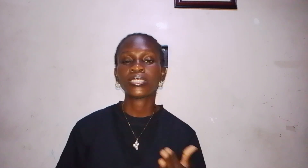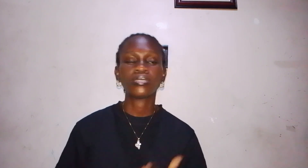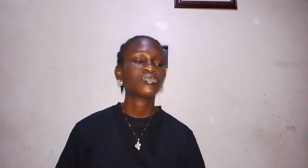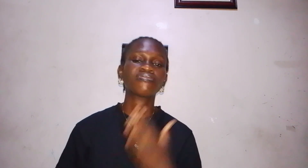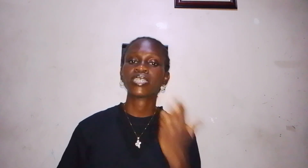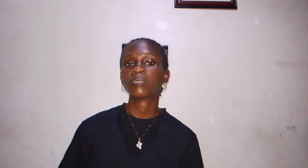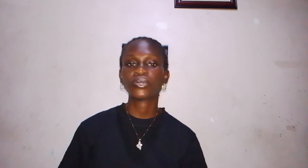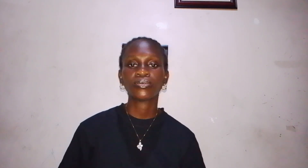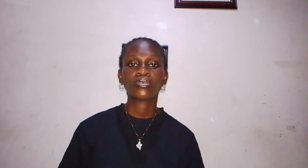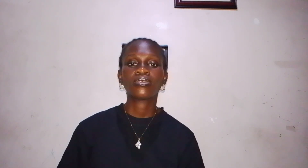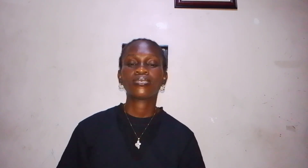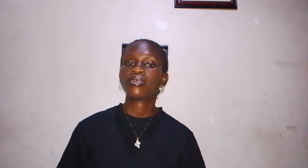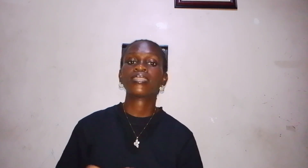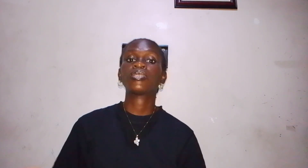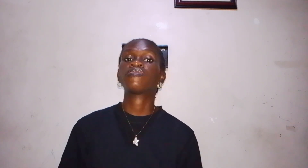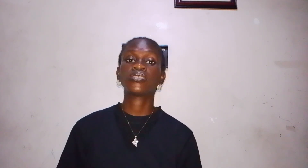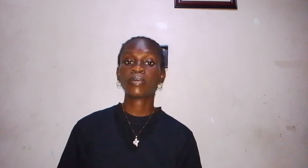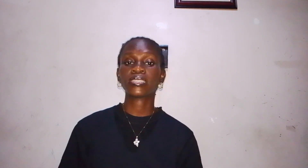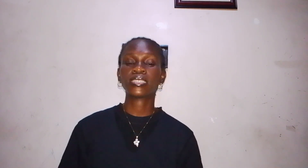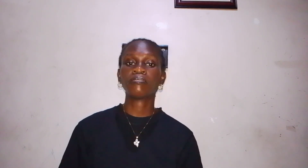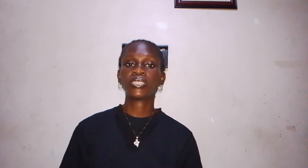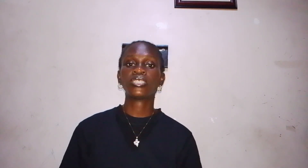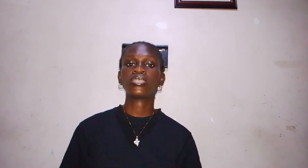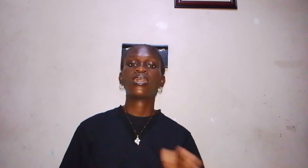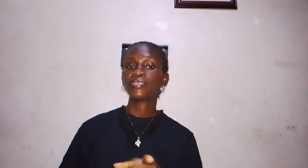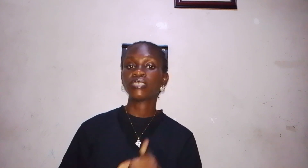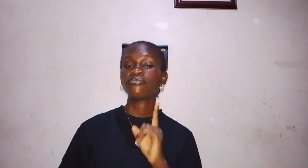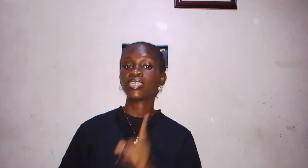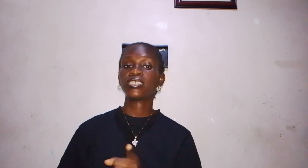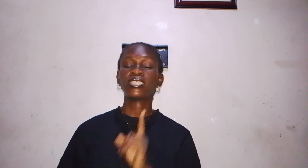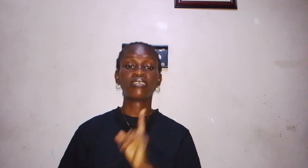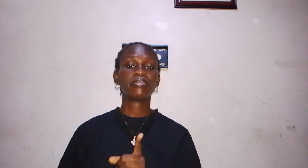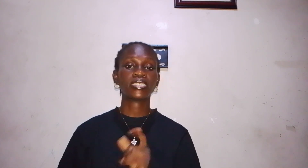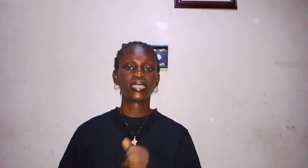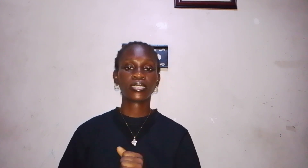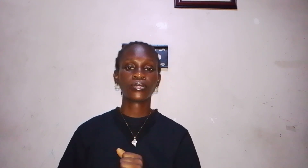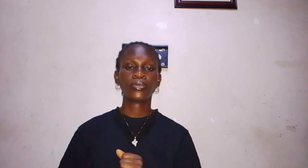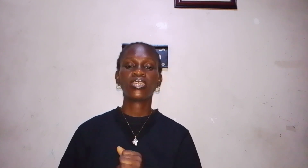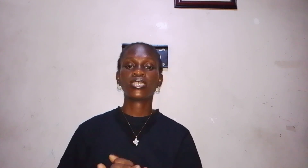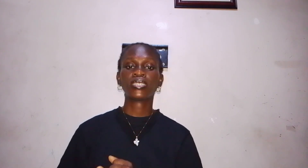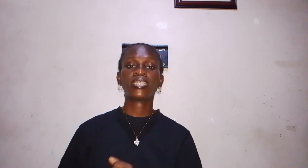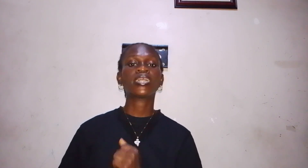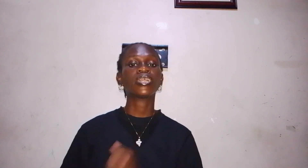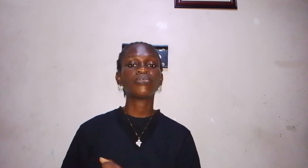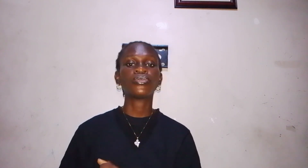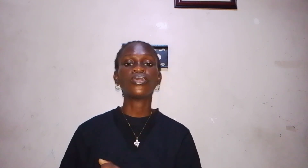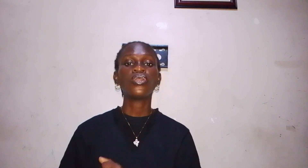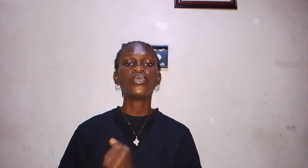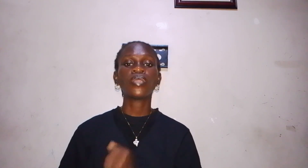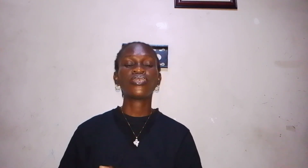message, just finger spell. At least you still pass the same message. Another reason for learning the alphabet in NSL is that it can help you when